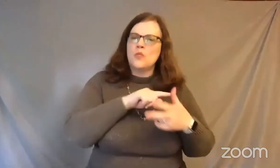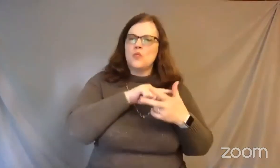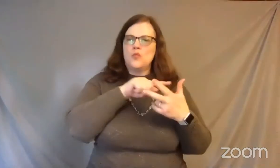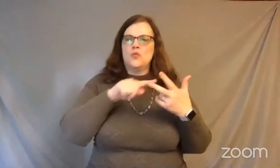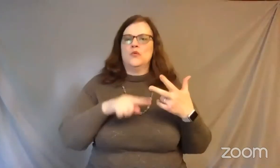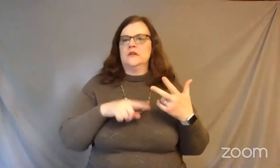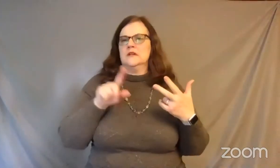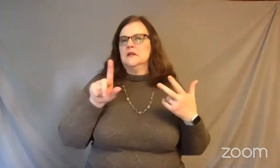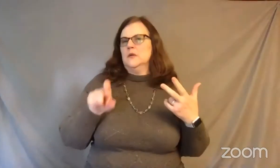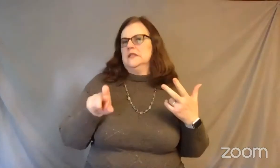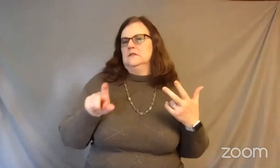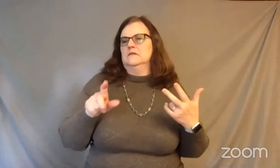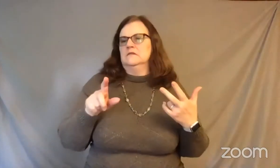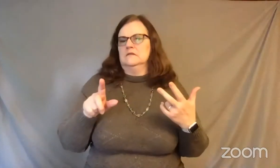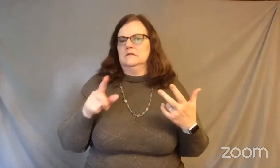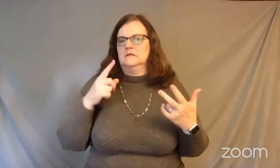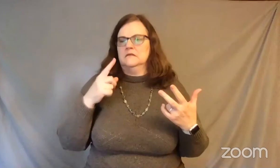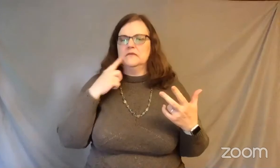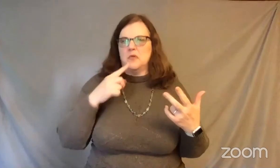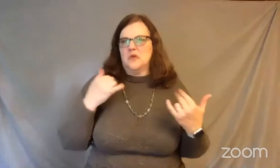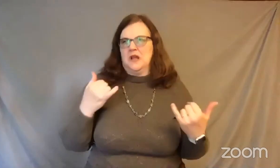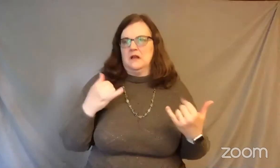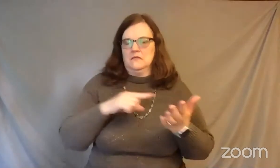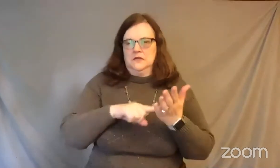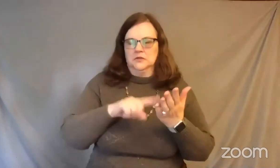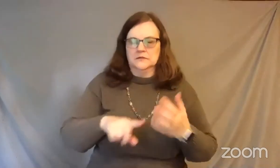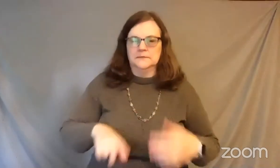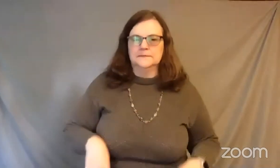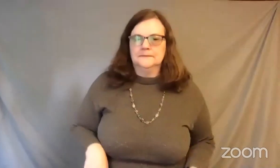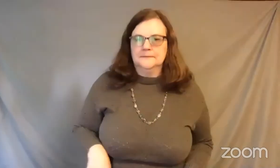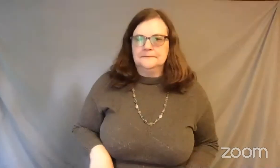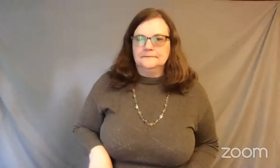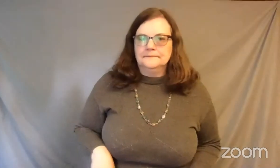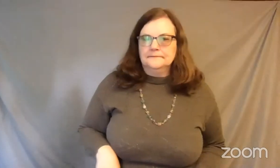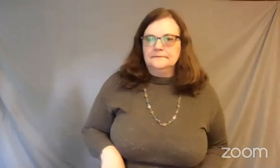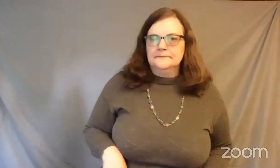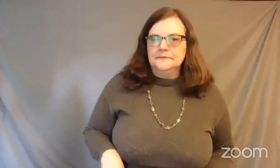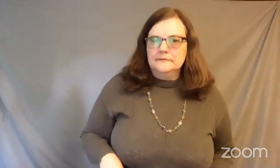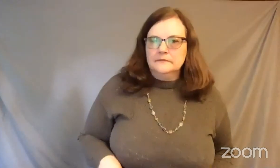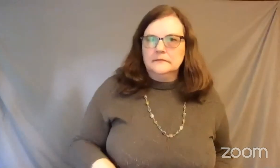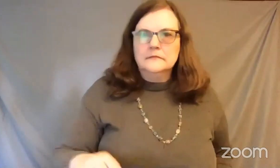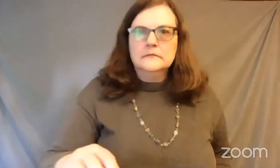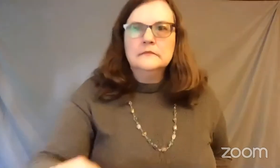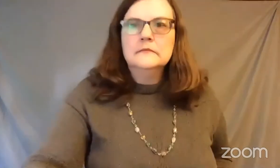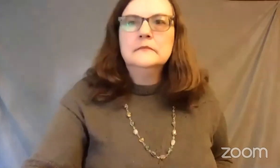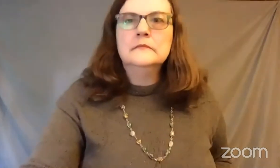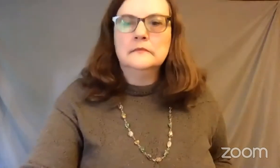Ritter model apply to the pronominal pointing we see in sign languages?